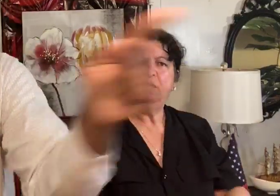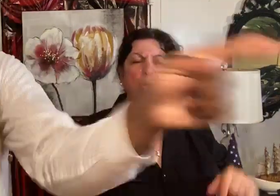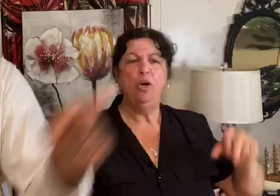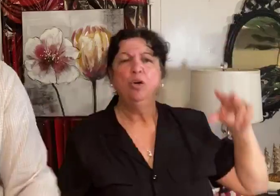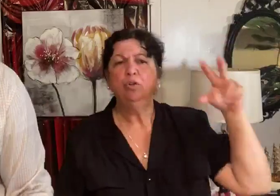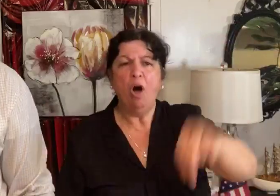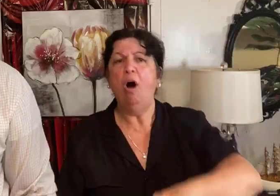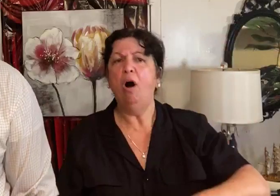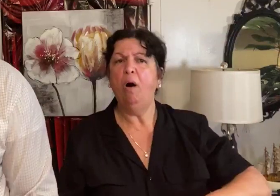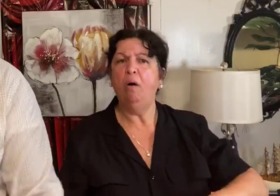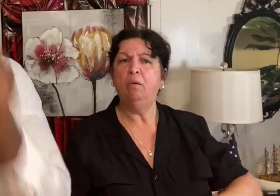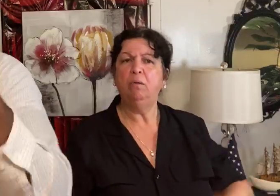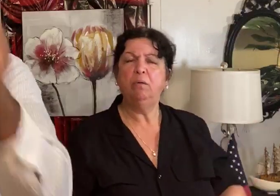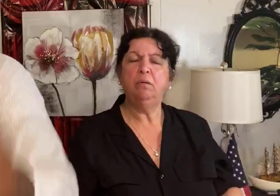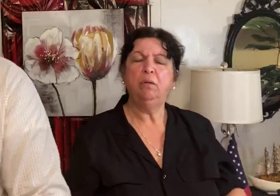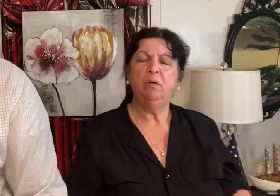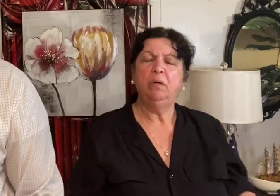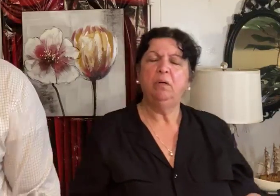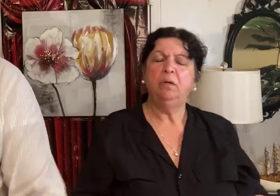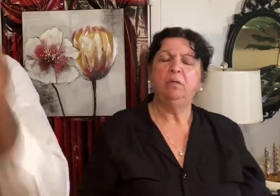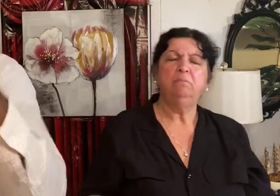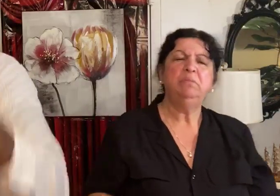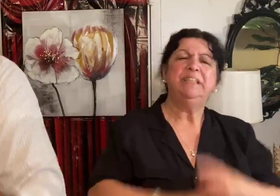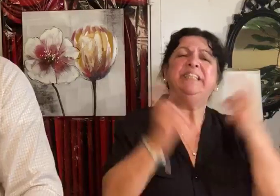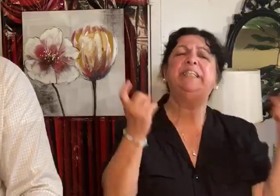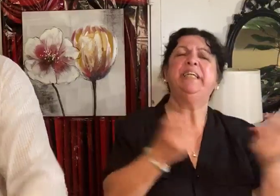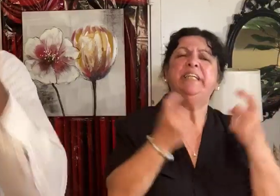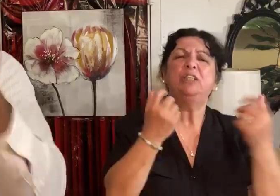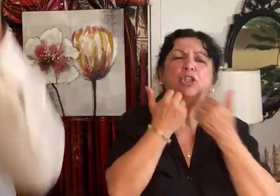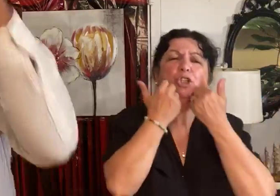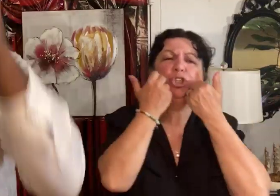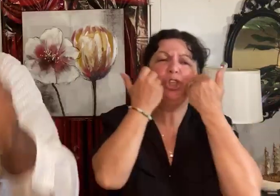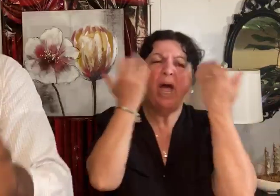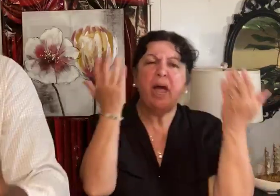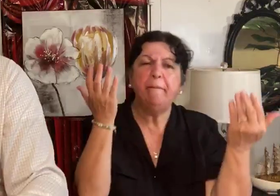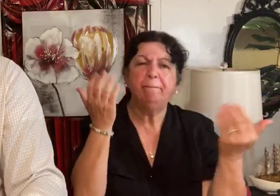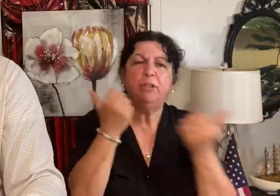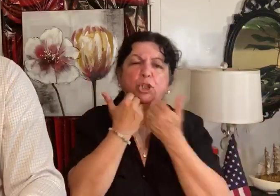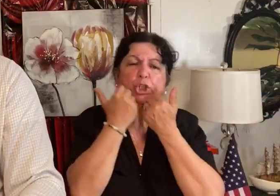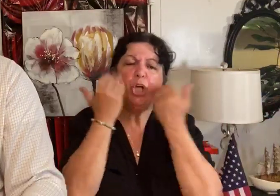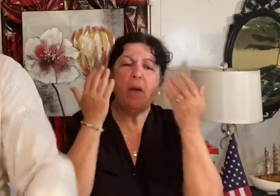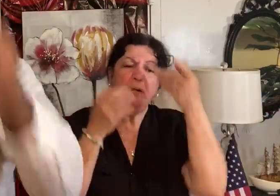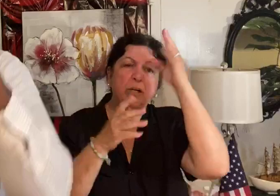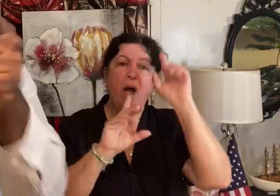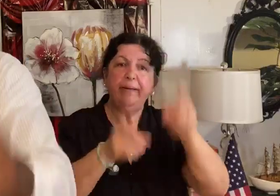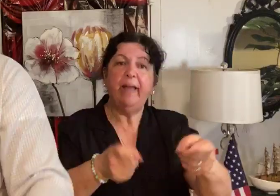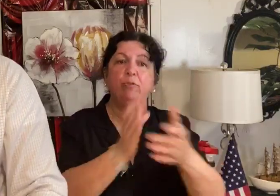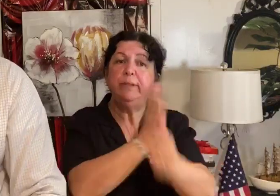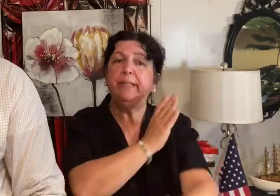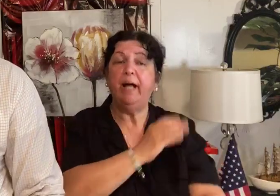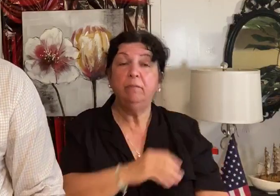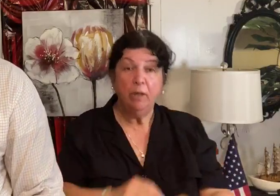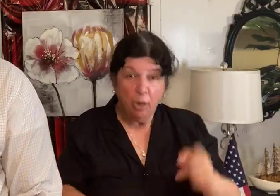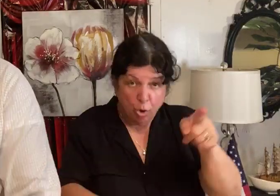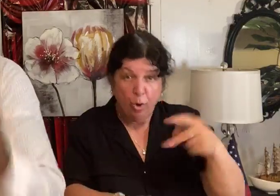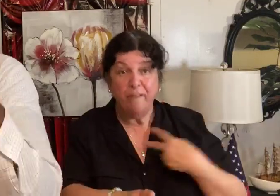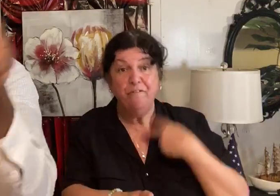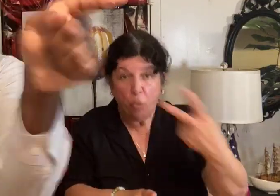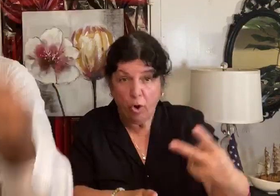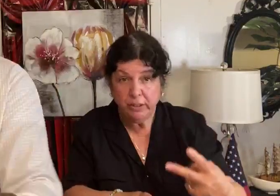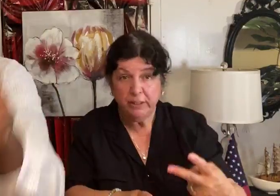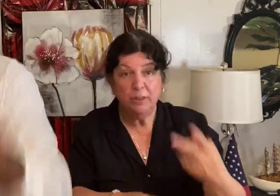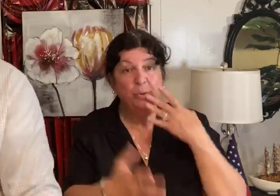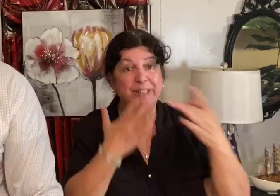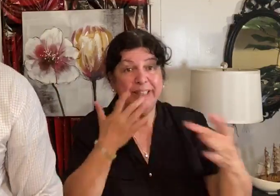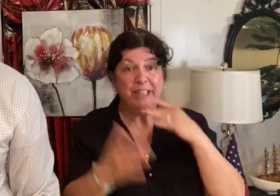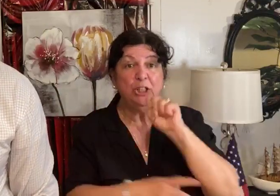slow to stand up for God and to sing for him. That's a shame. God is the one that gave you the talent. If you have a voice to sing solo, you